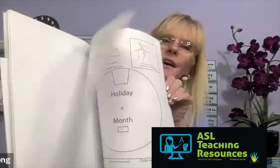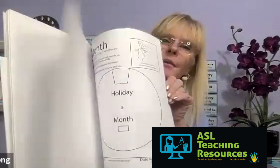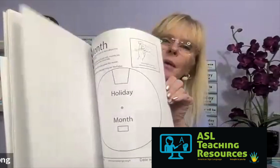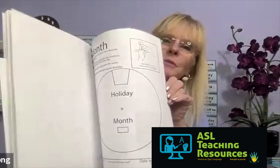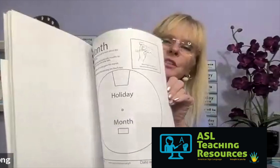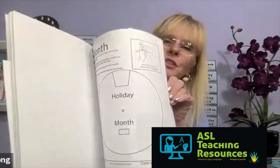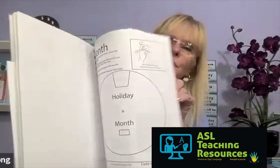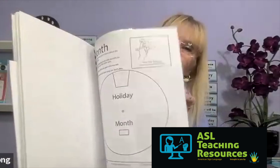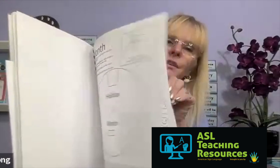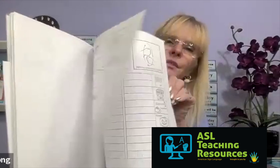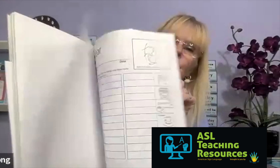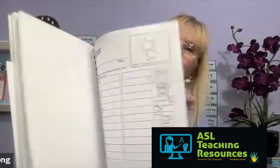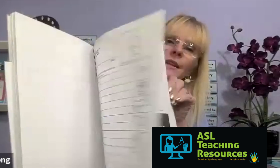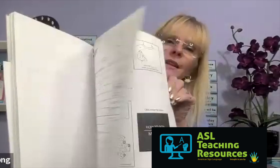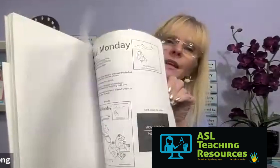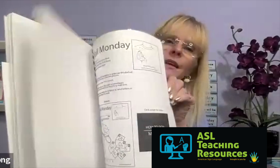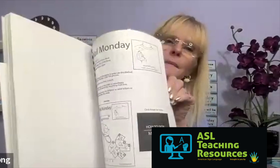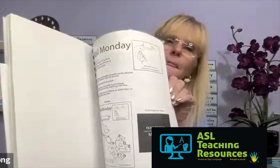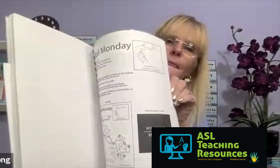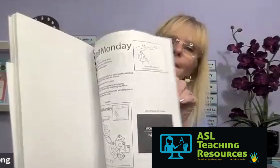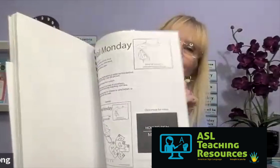I'm just showing you quickly